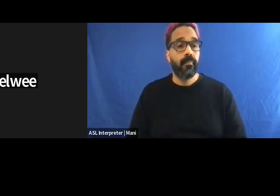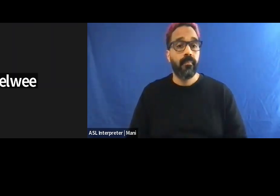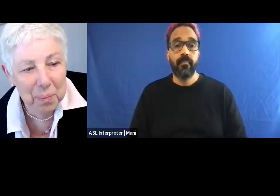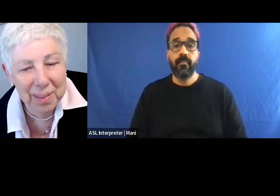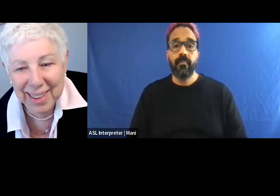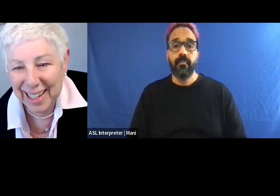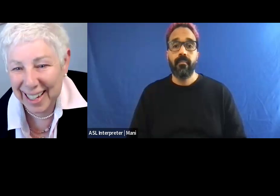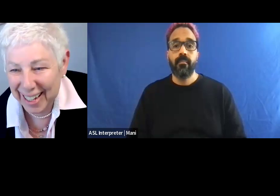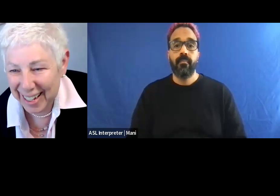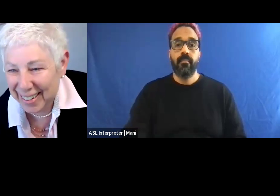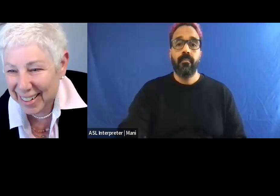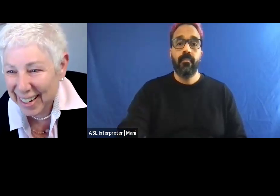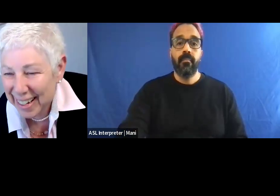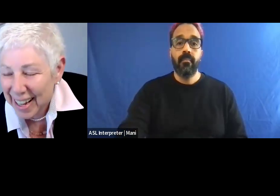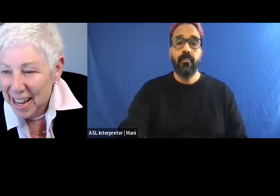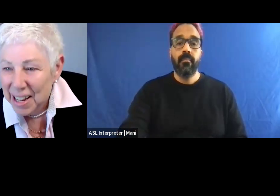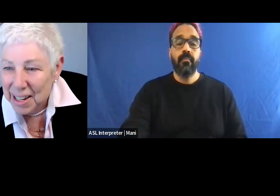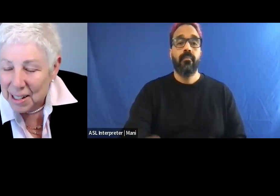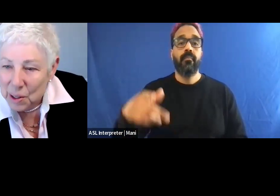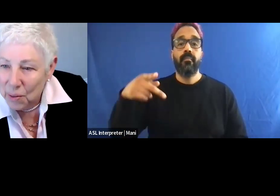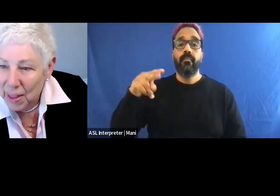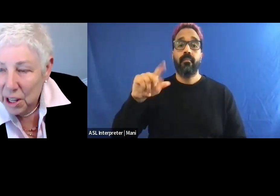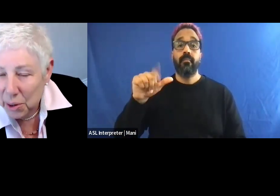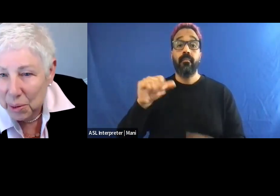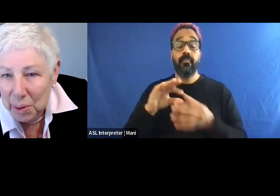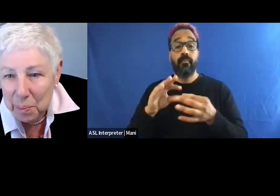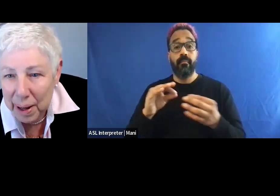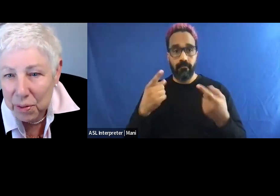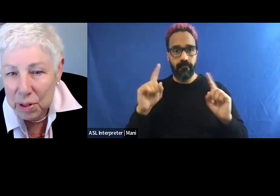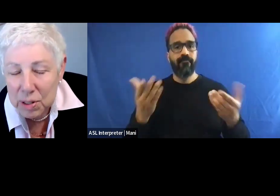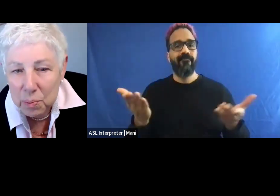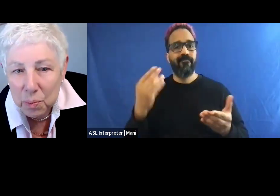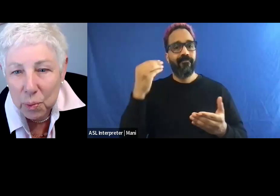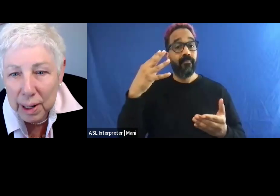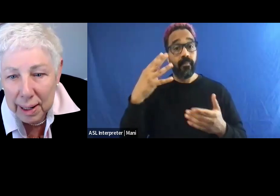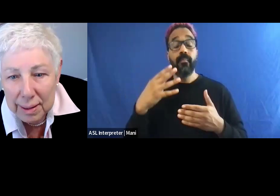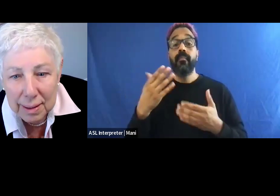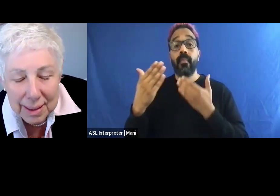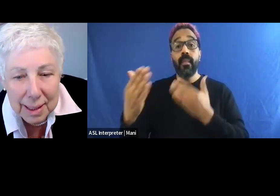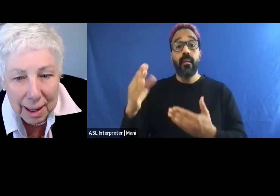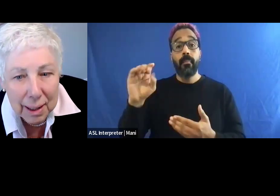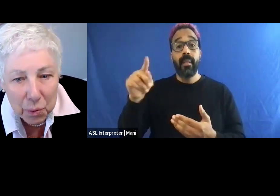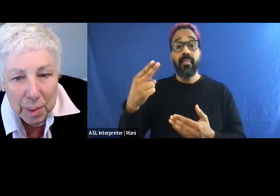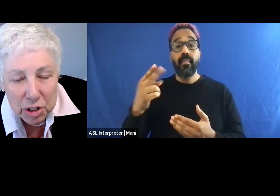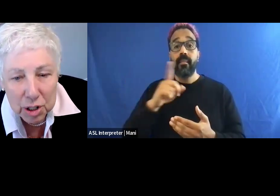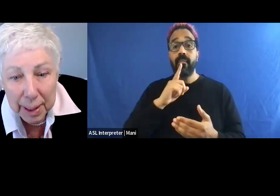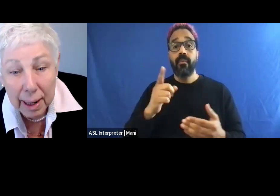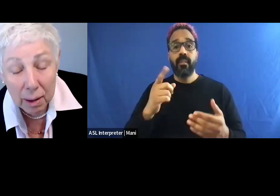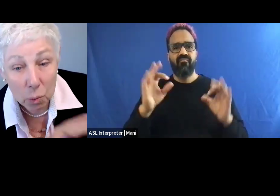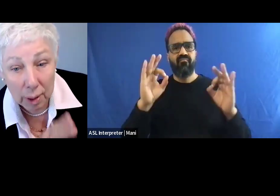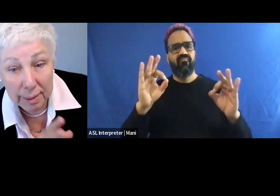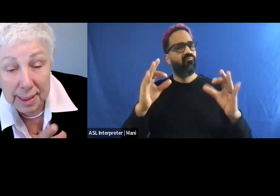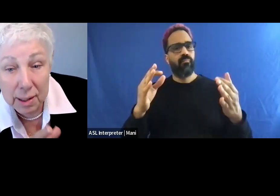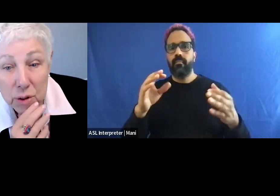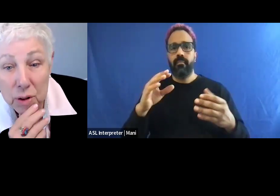Oops, there I am. Okay. So thank you, Beth, for some really solid information about